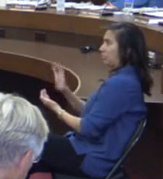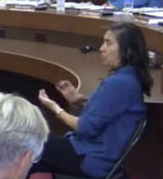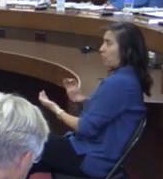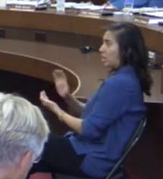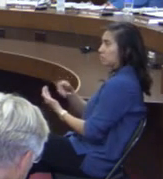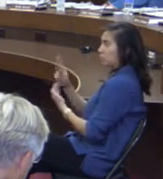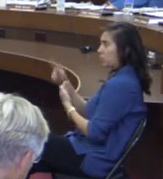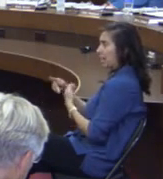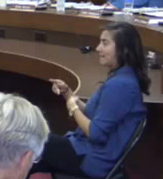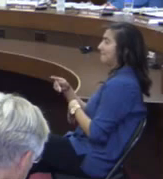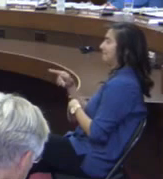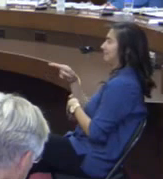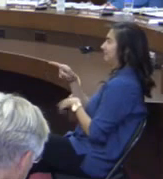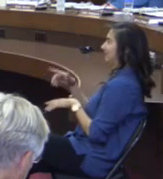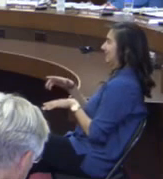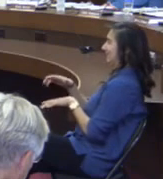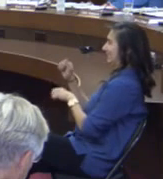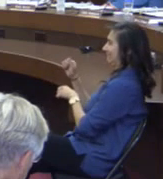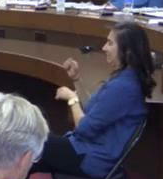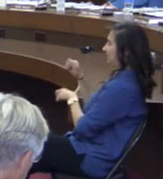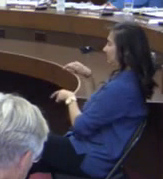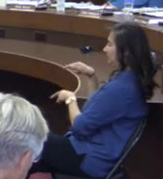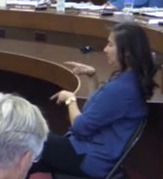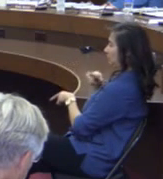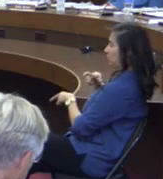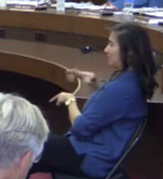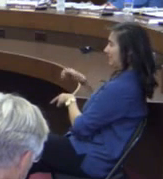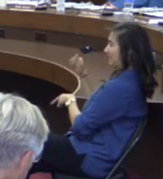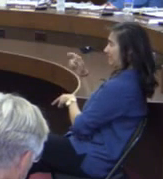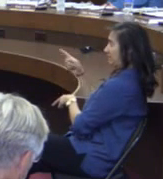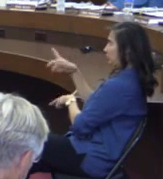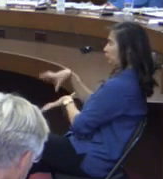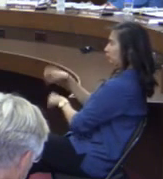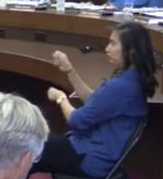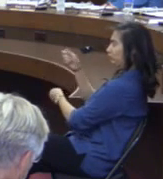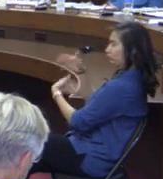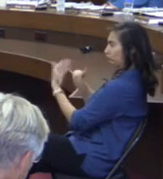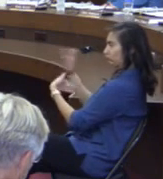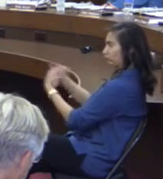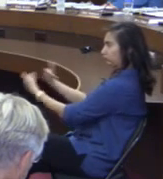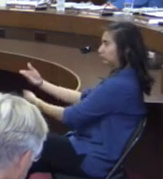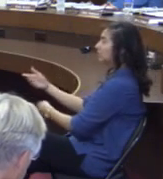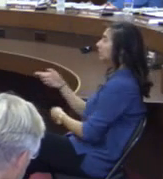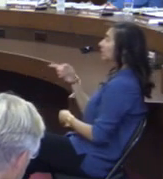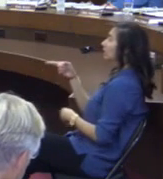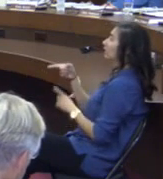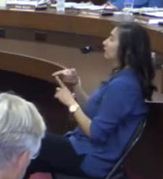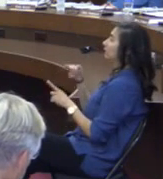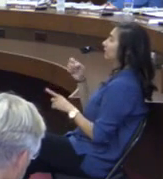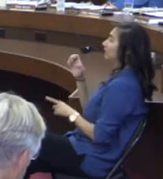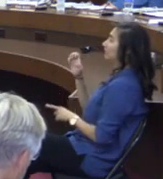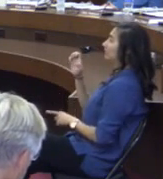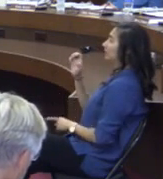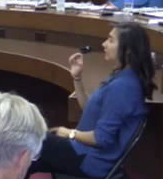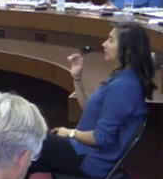program, starting up where Mr. Seward left off. John comes to us from El Diamante, Note, this is